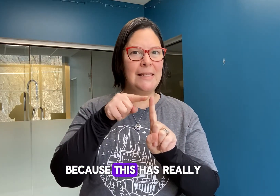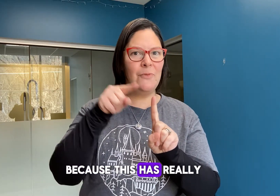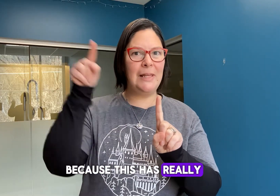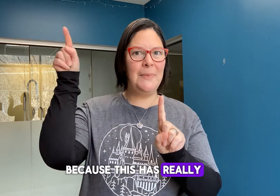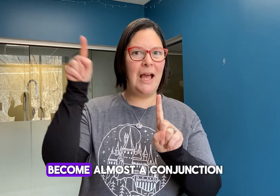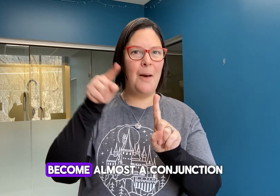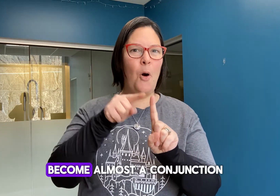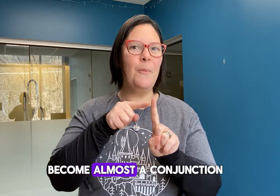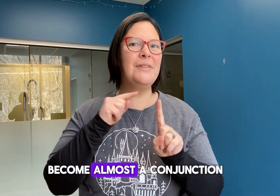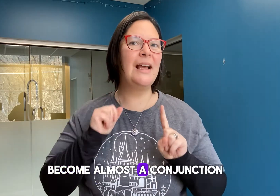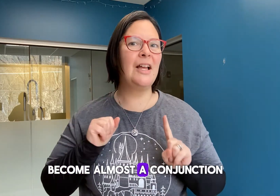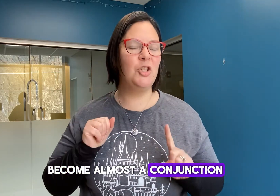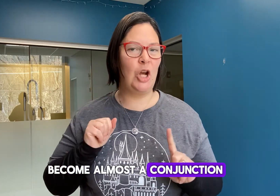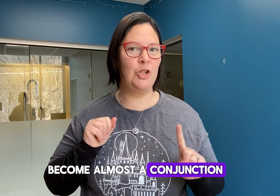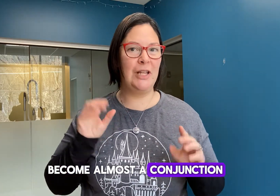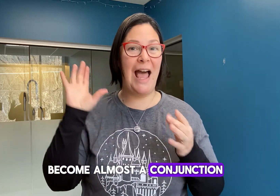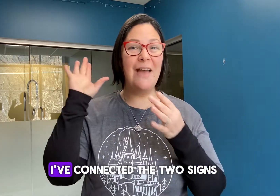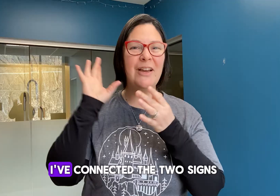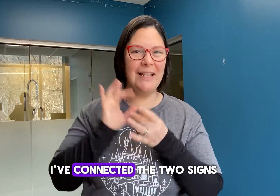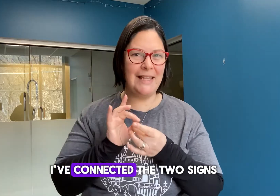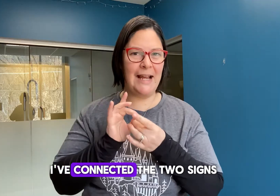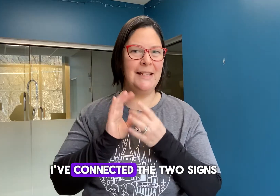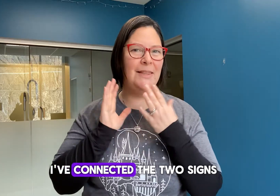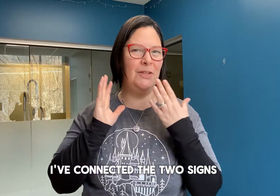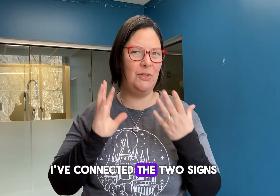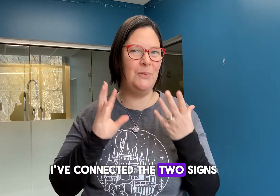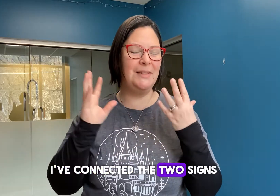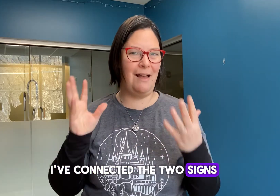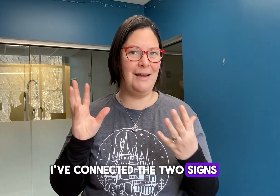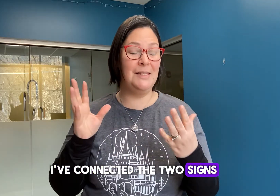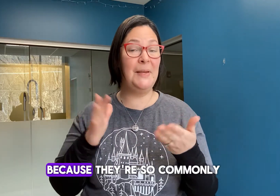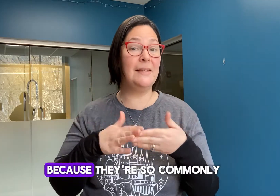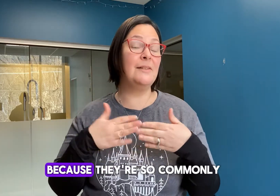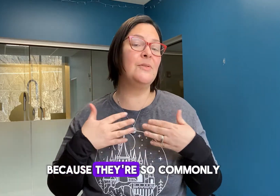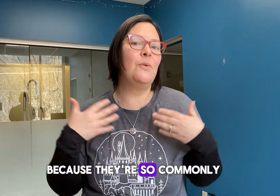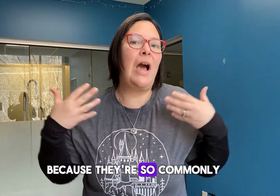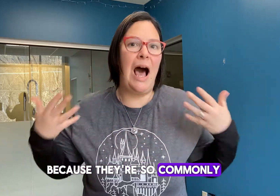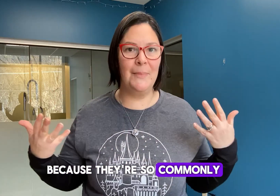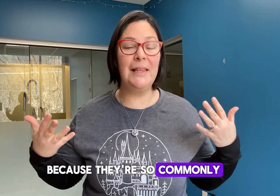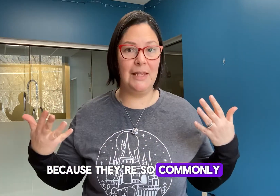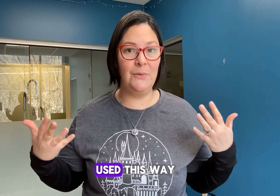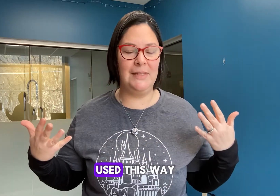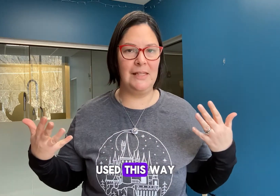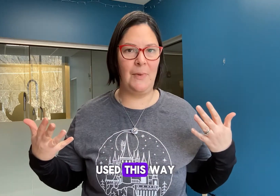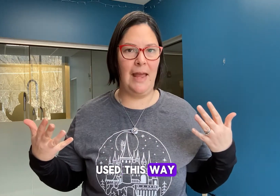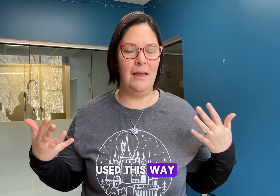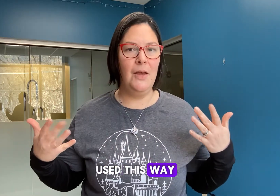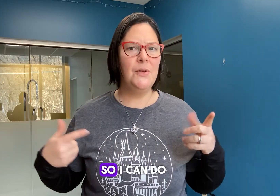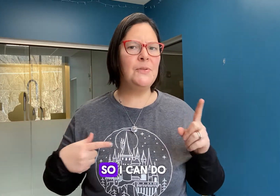really become almost a conjunction. I've connected the 2 signs because they're so commonly used this way. So I can